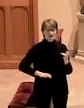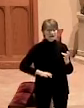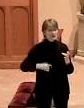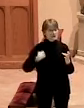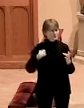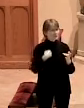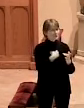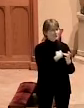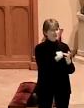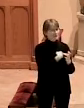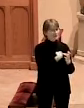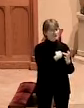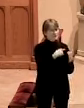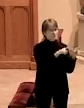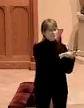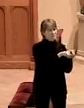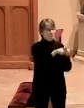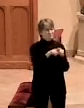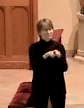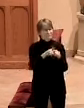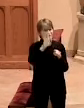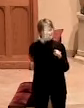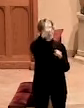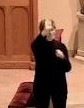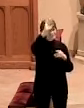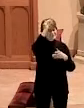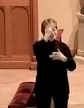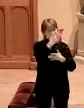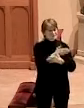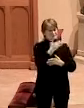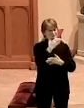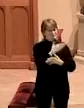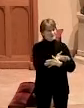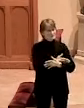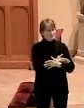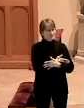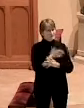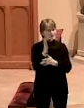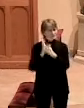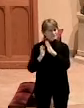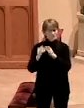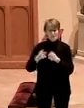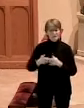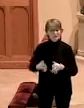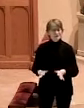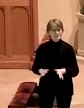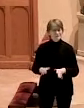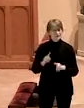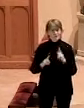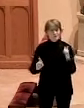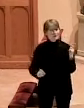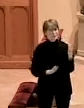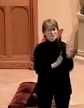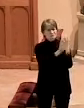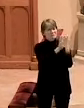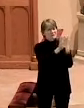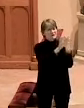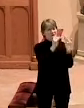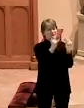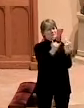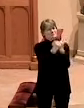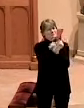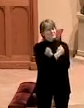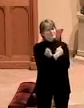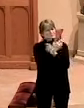too are your sons and daughters. Indeed, though we were once lost and could not approach you, you loved us with